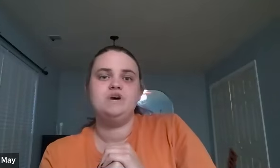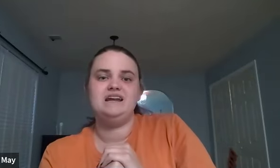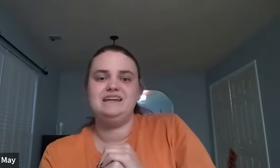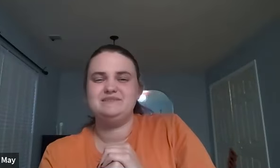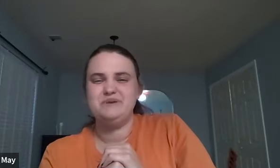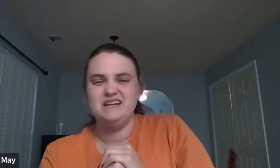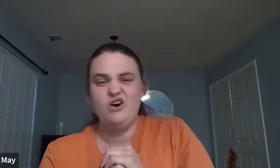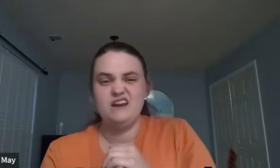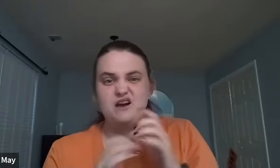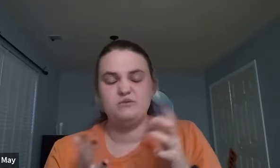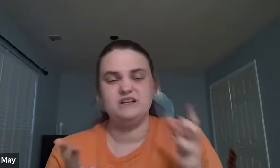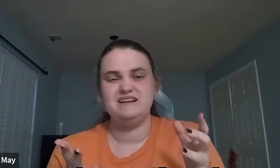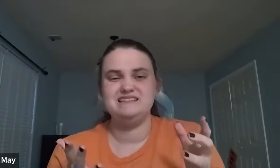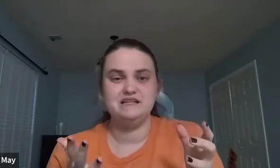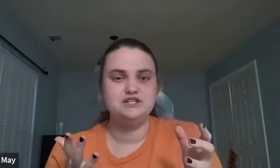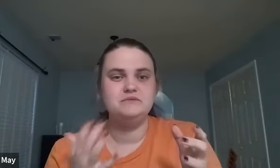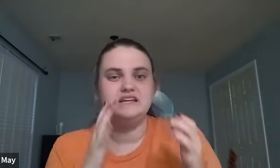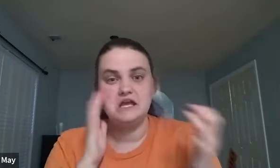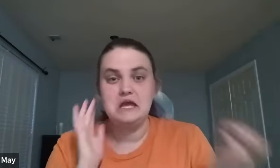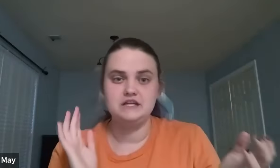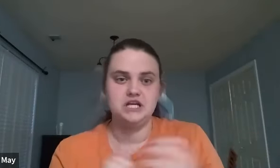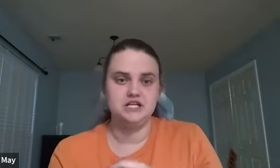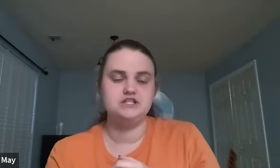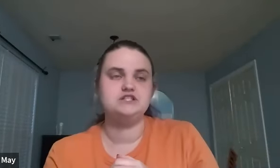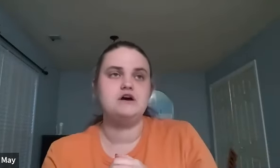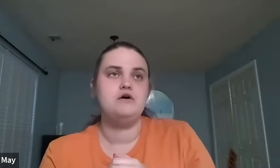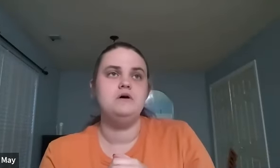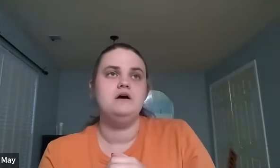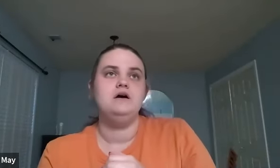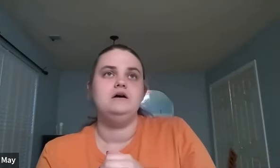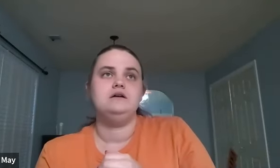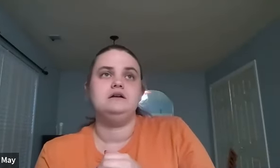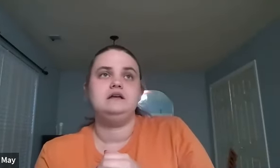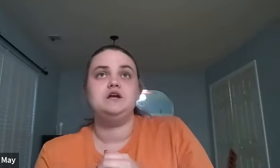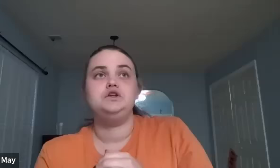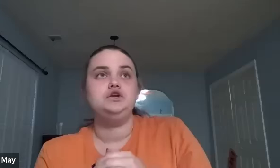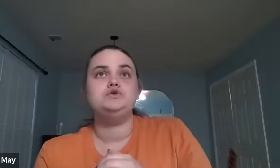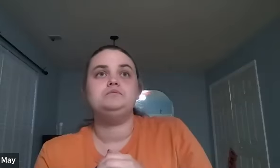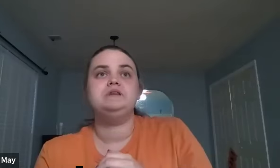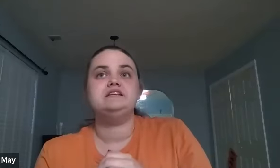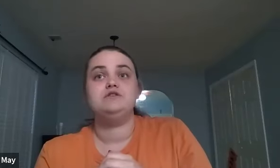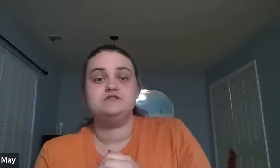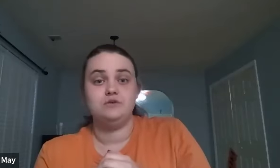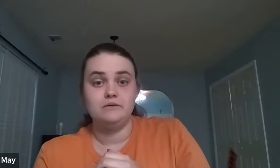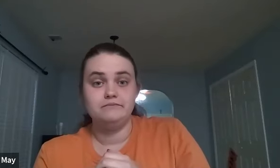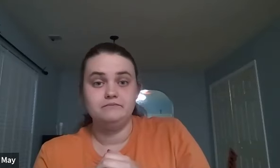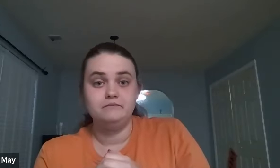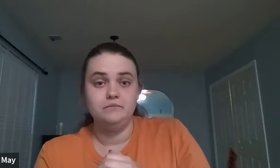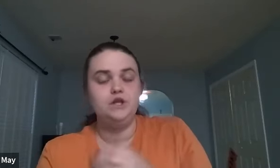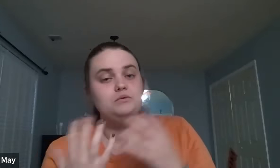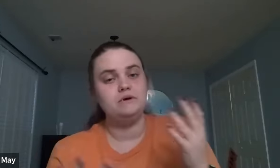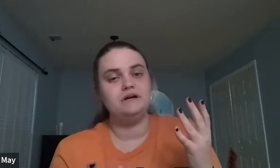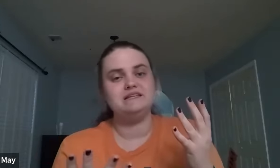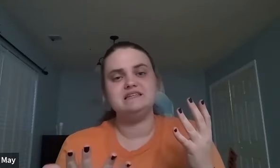But again, depending on what kind of sentence you mean, it can change it. So can you please close the door? You would, instead of